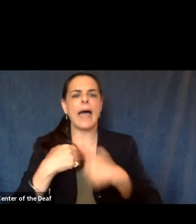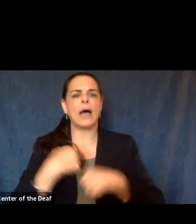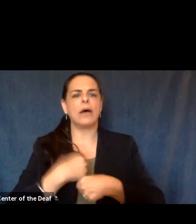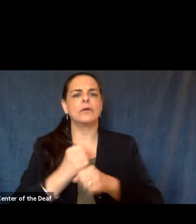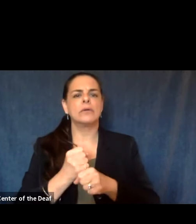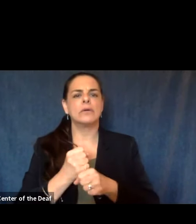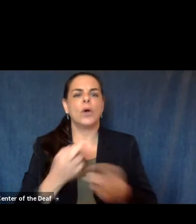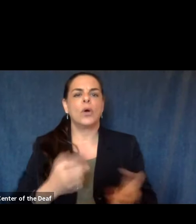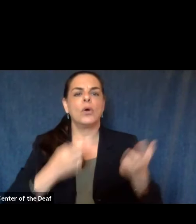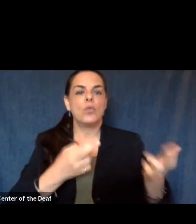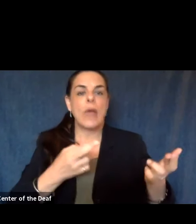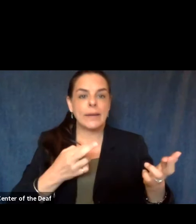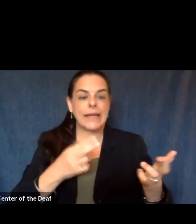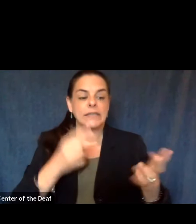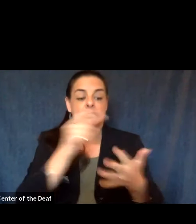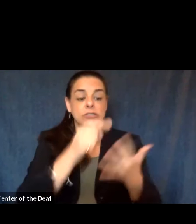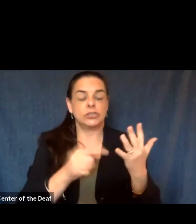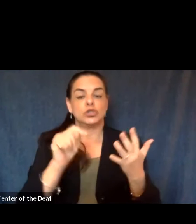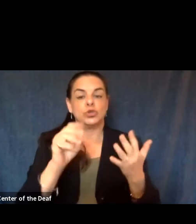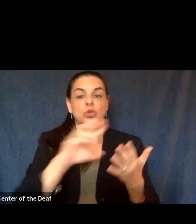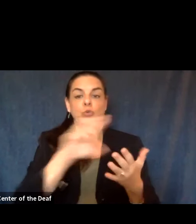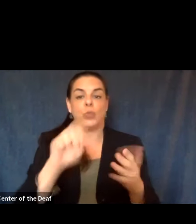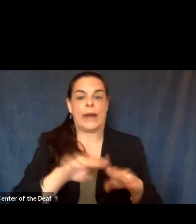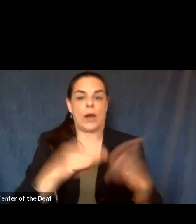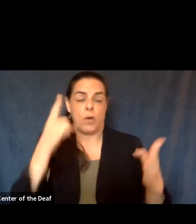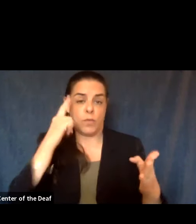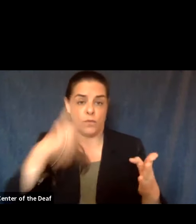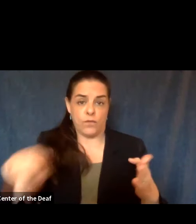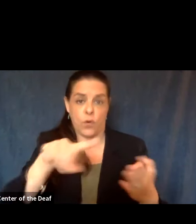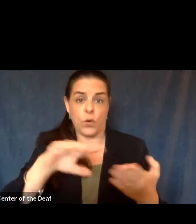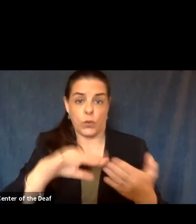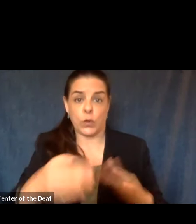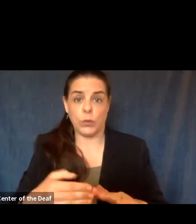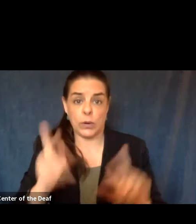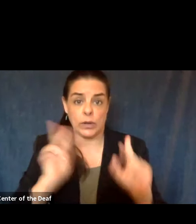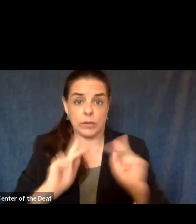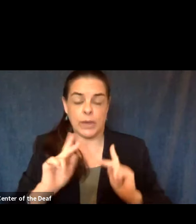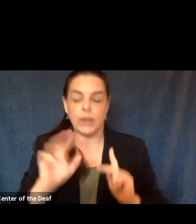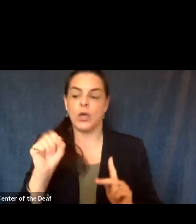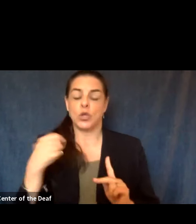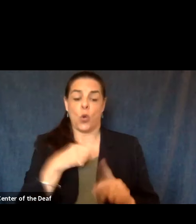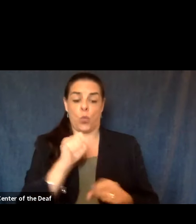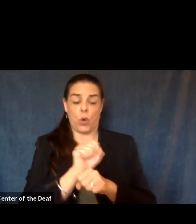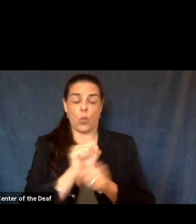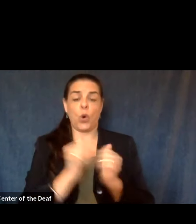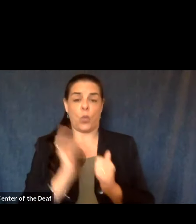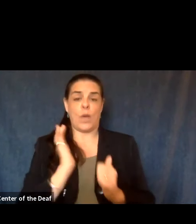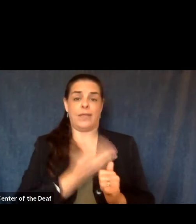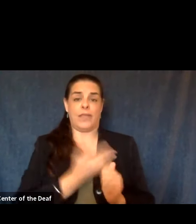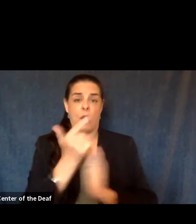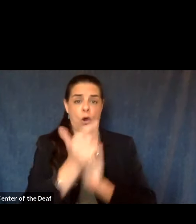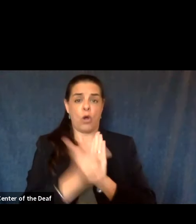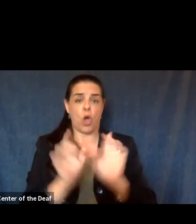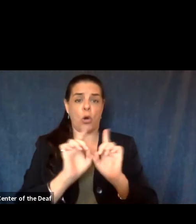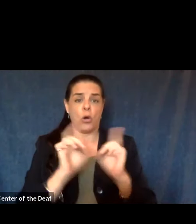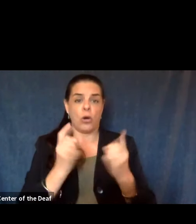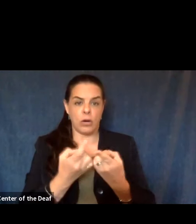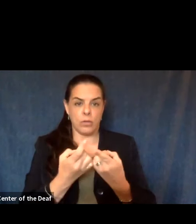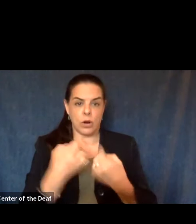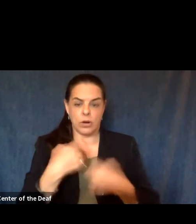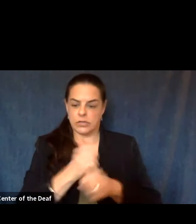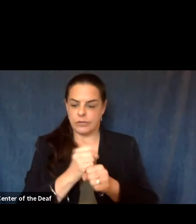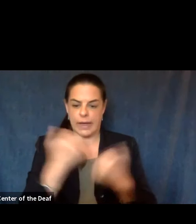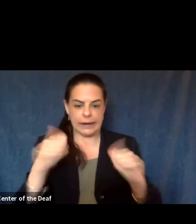recommendations for our community on reopening. So we are working with our law department to make any